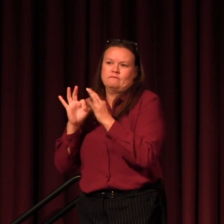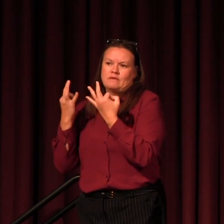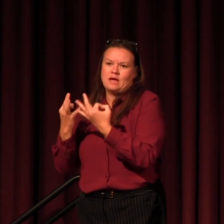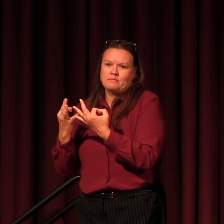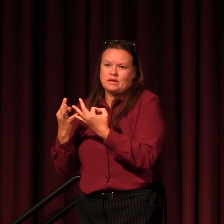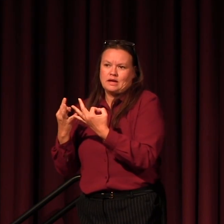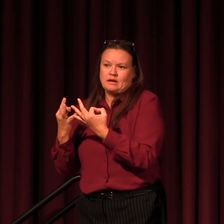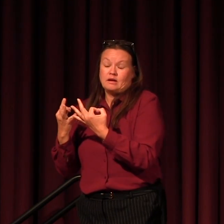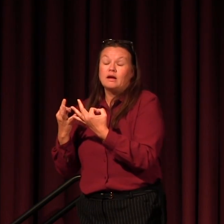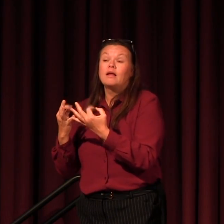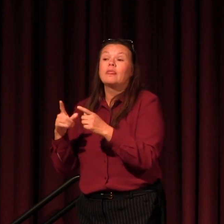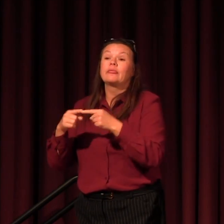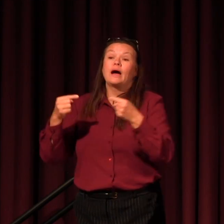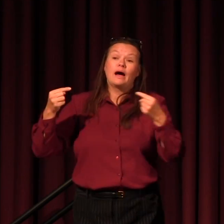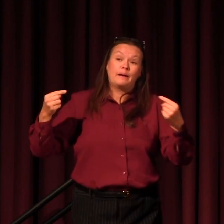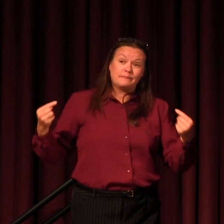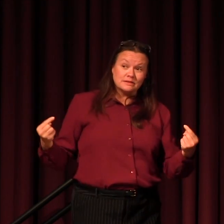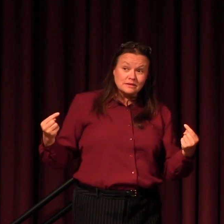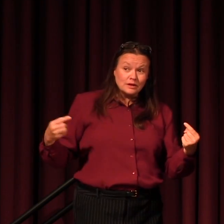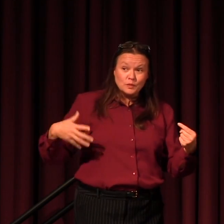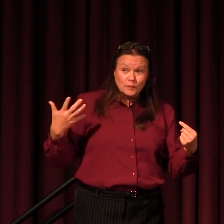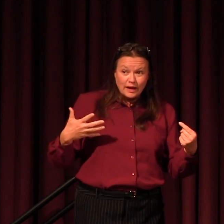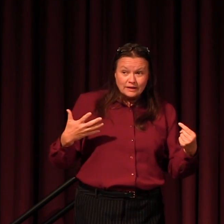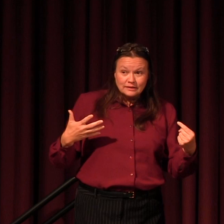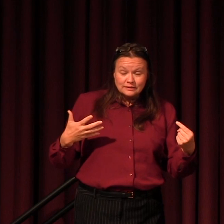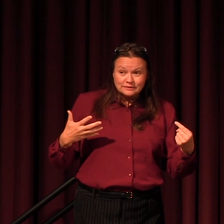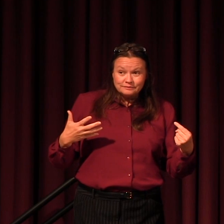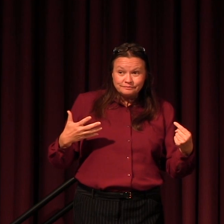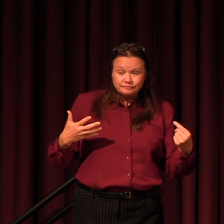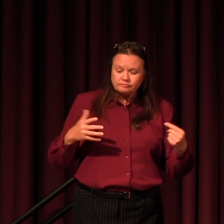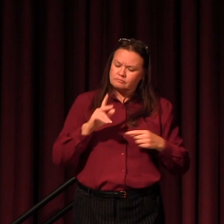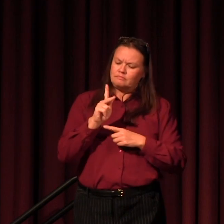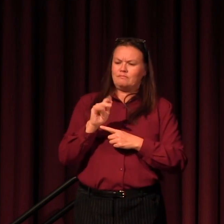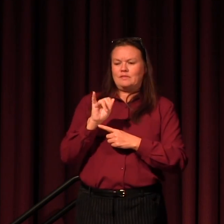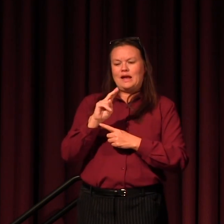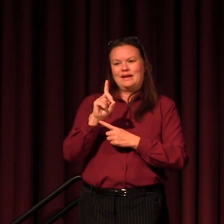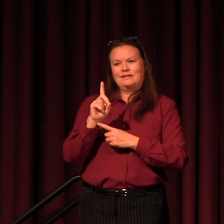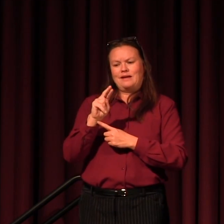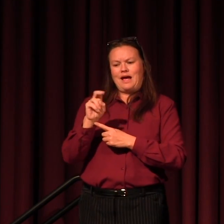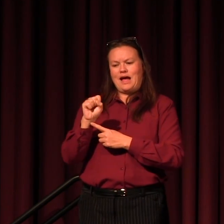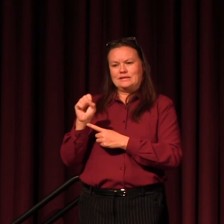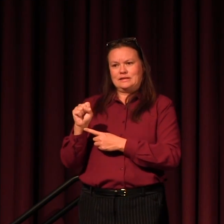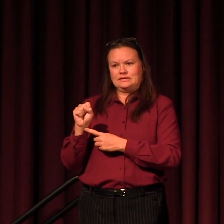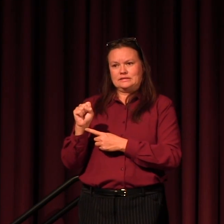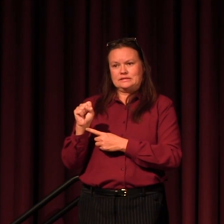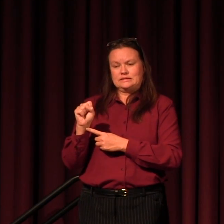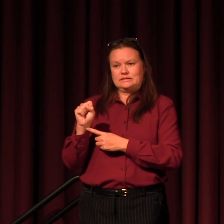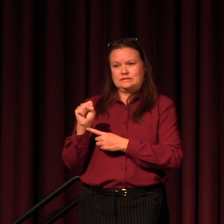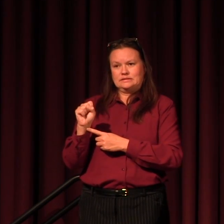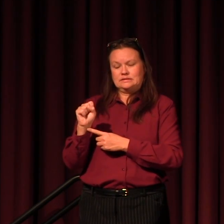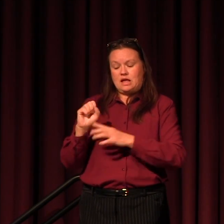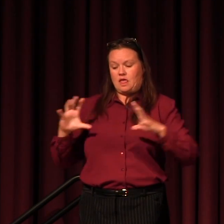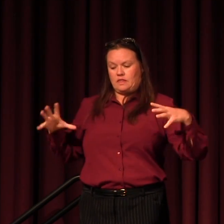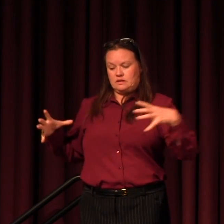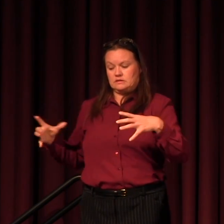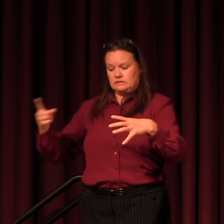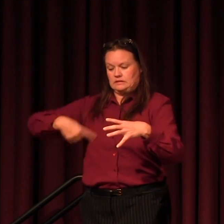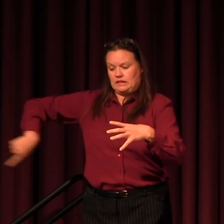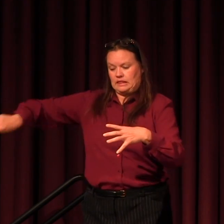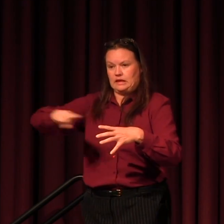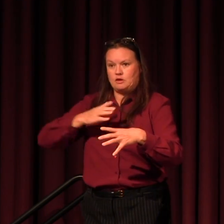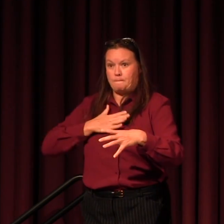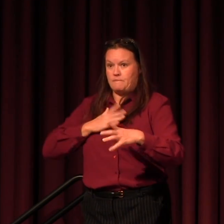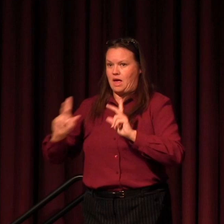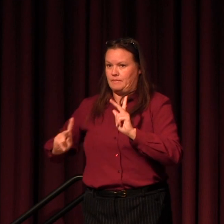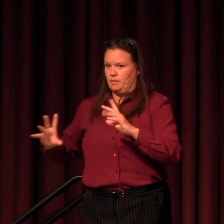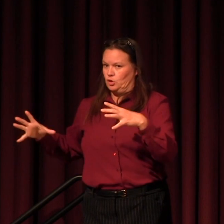The paradox, though, is that all too frequently when we think about kindness, we draw a circle around our kin,